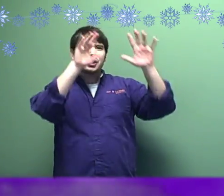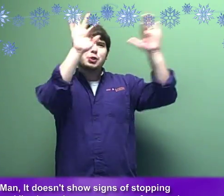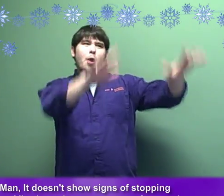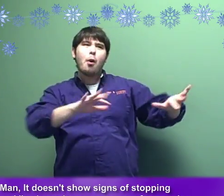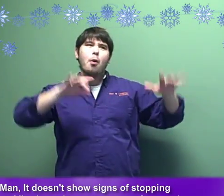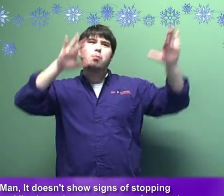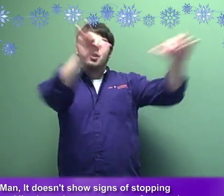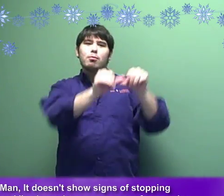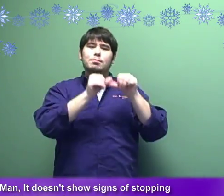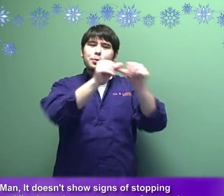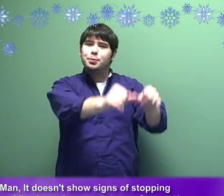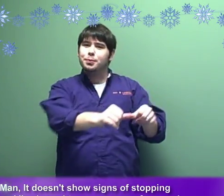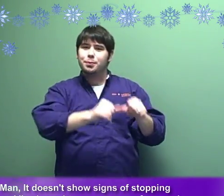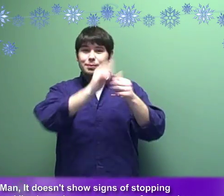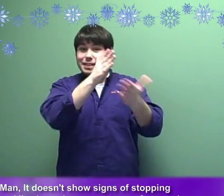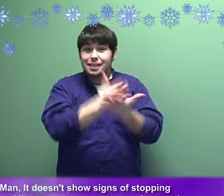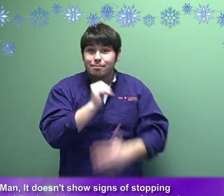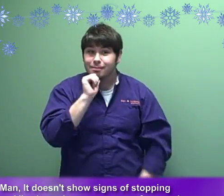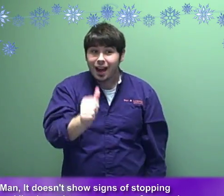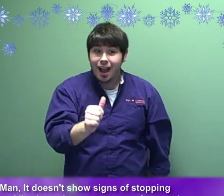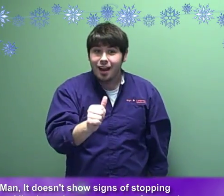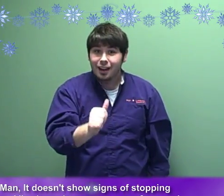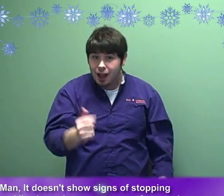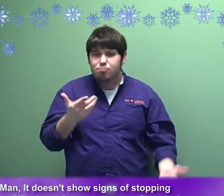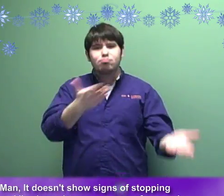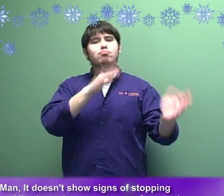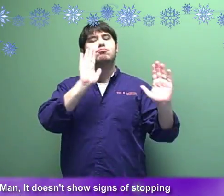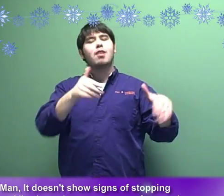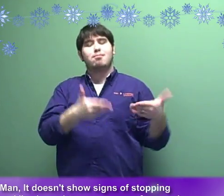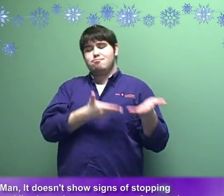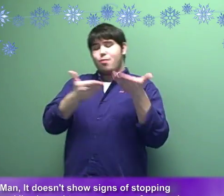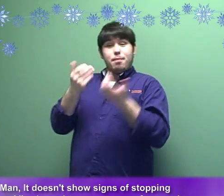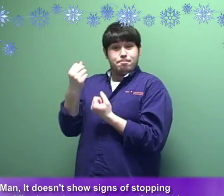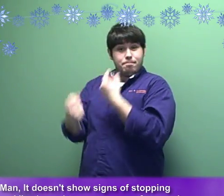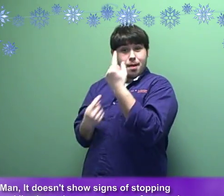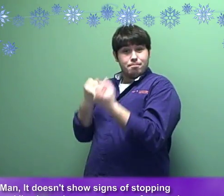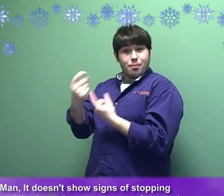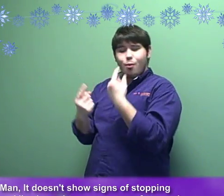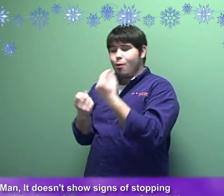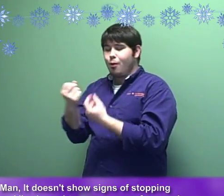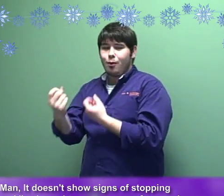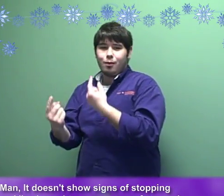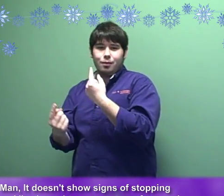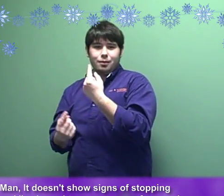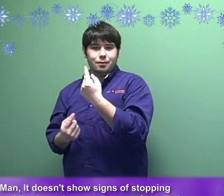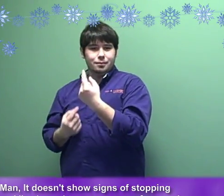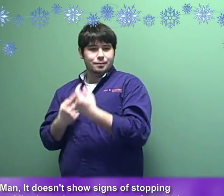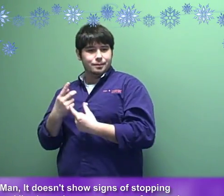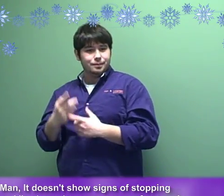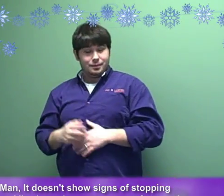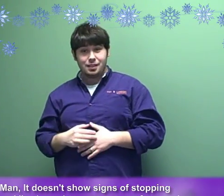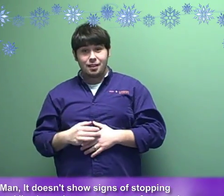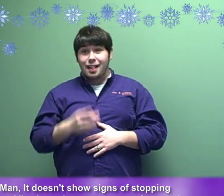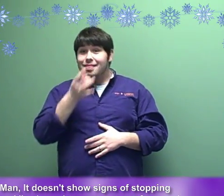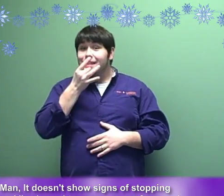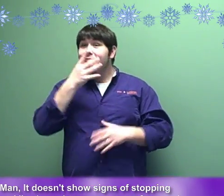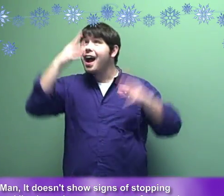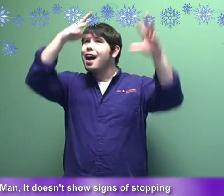show signs of stopping, and I've brought me some corn for popping. The lights are turned way